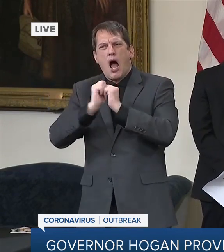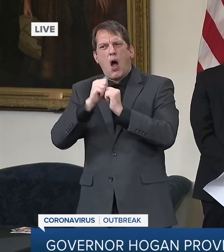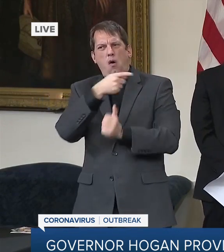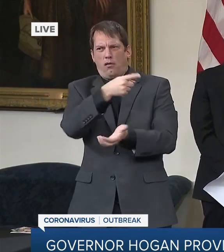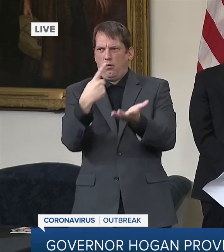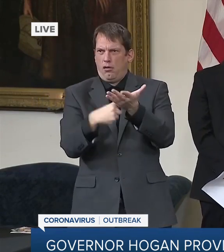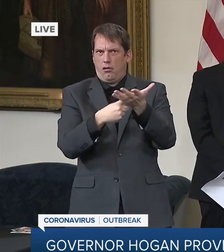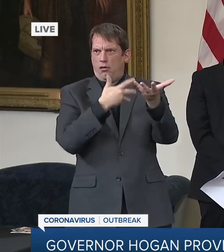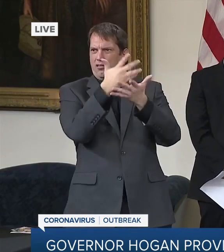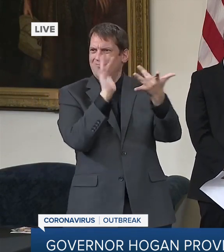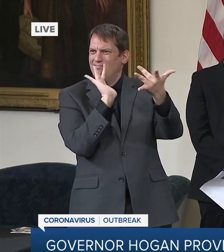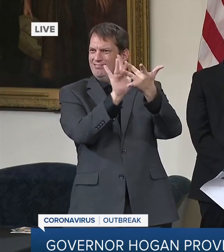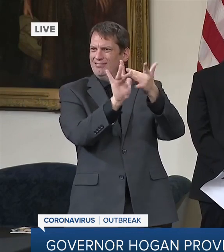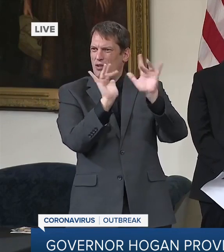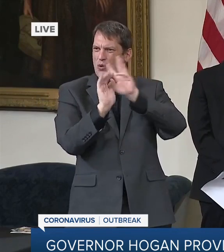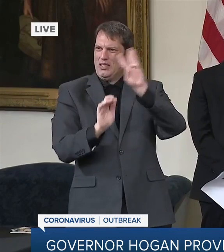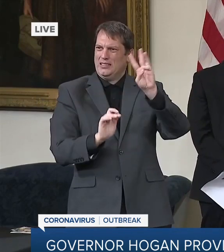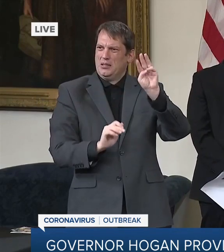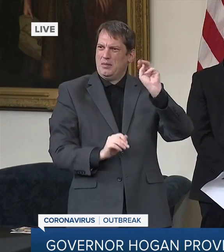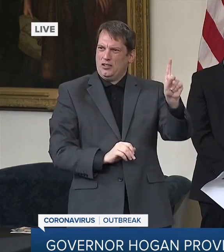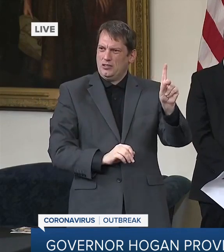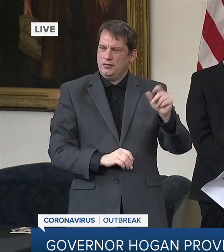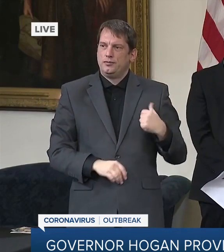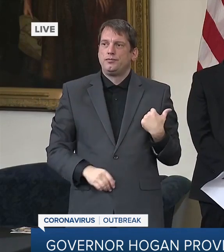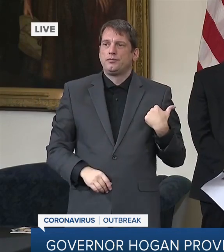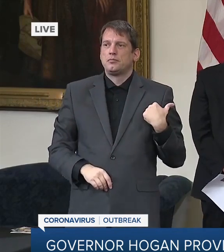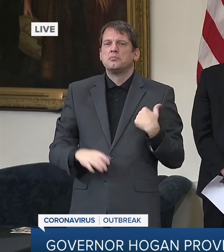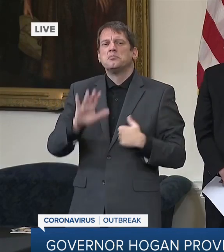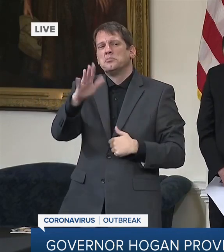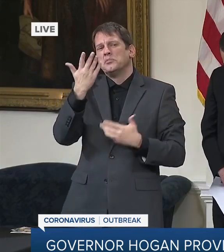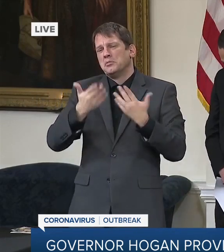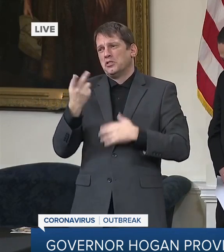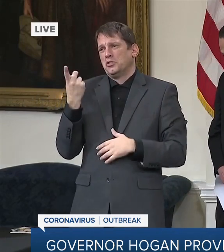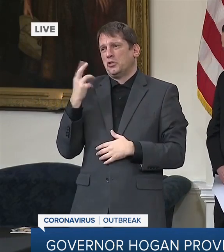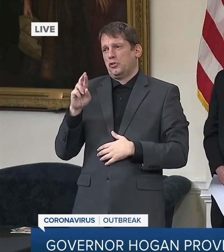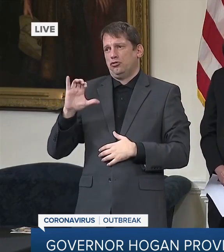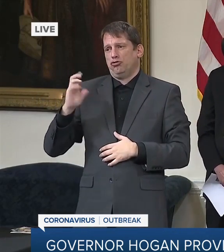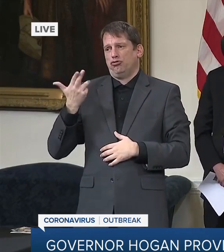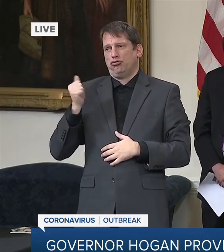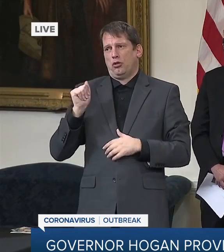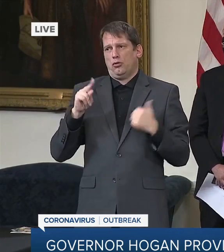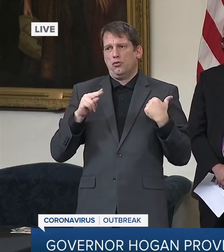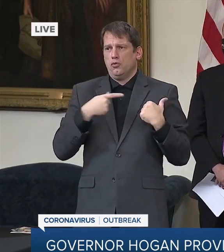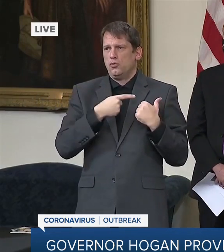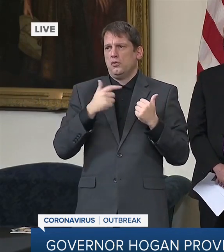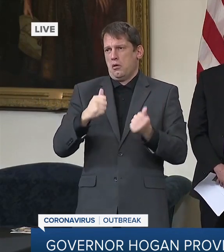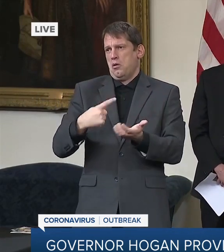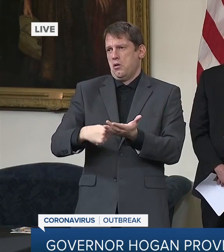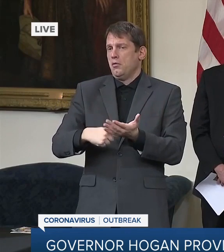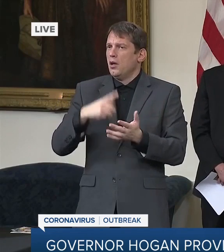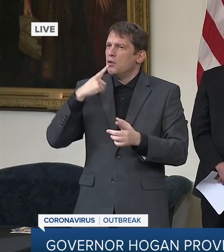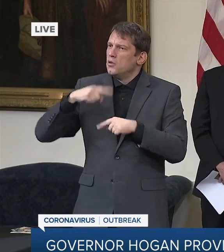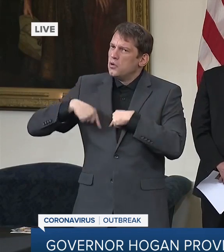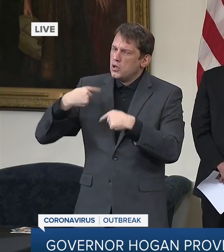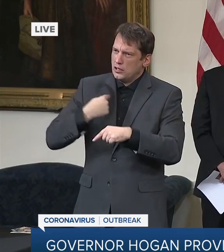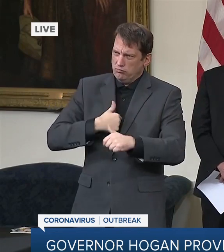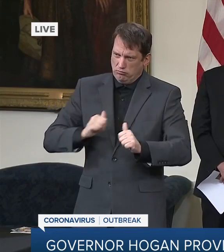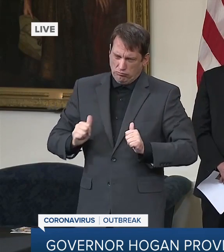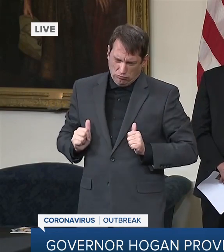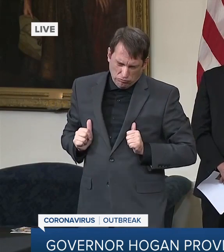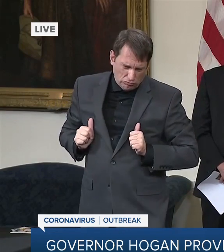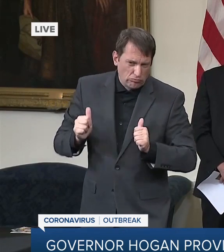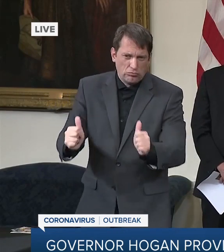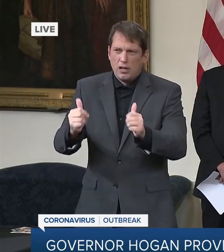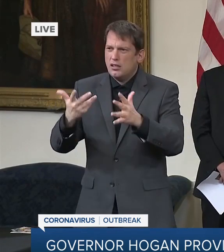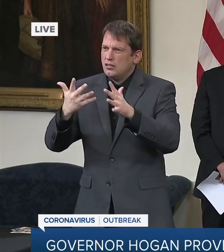can talk about that. We're going to have a very aggressive outreach and marketing campaign, and we've had numerous discussions with all of the